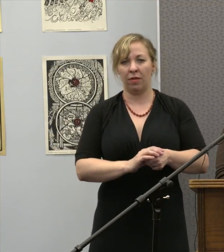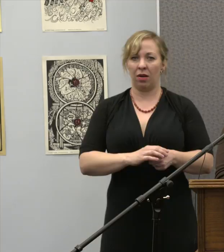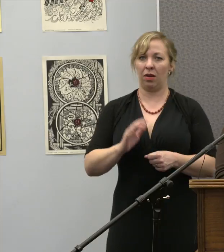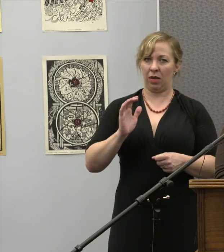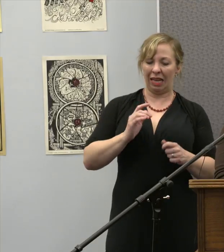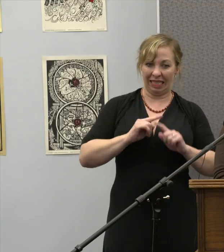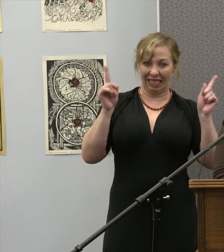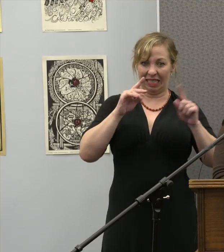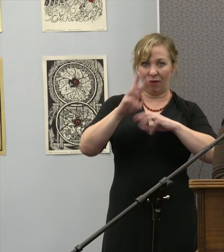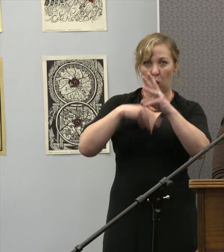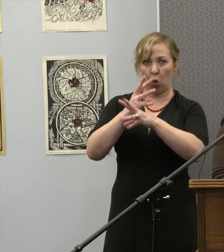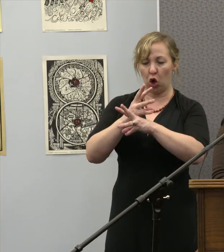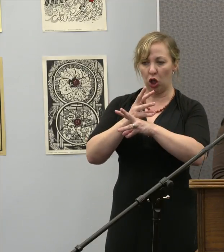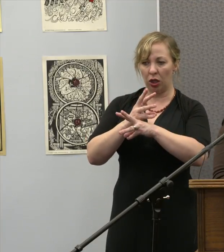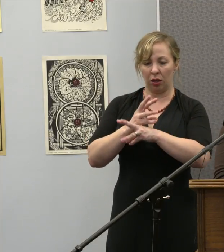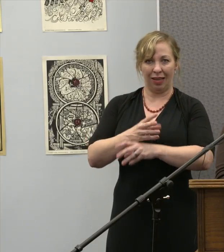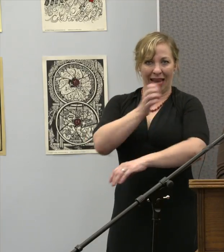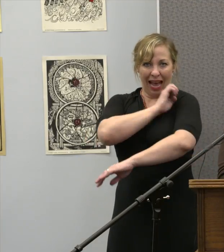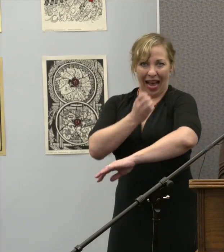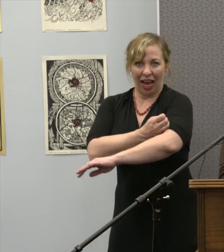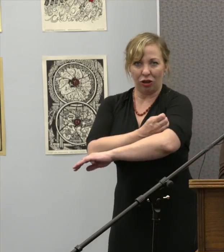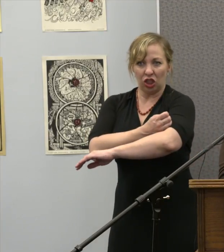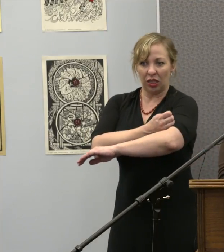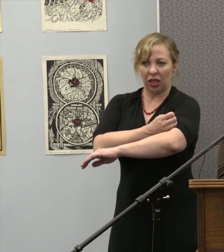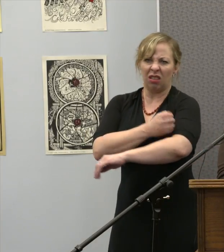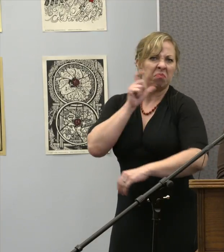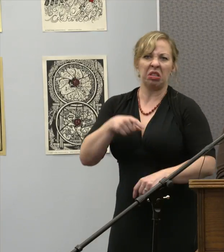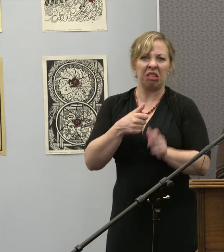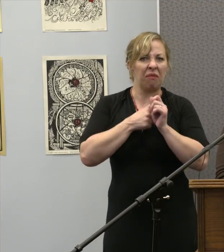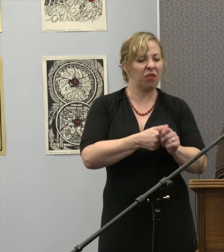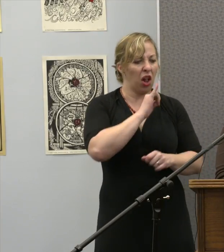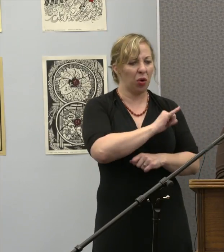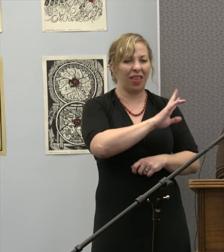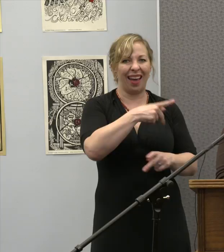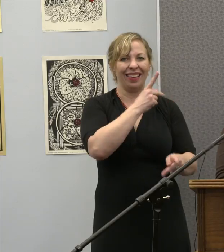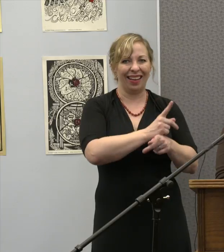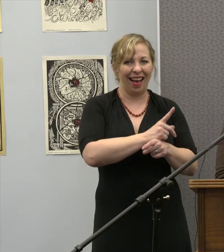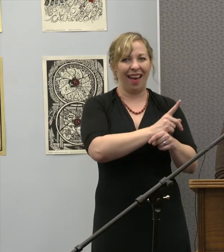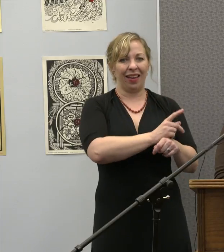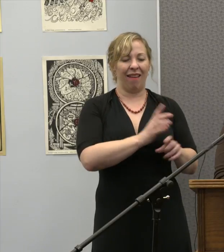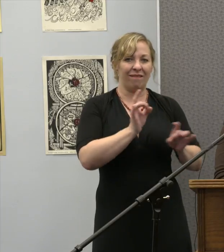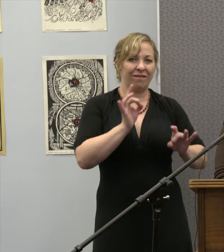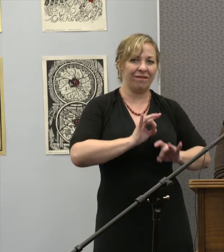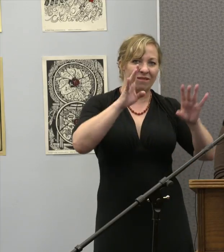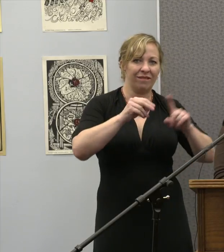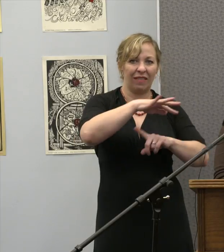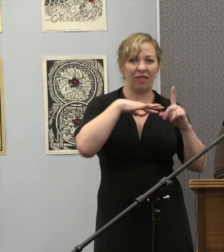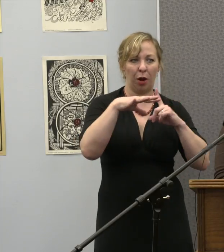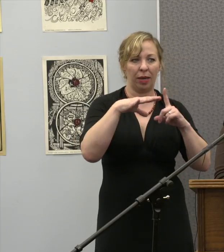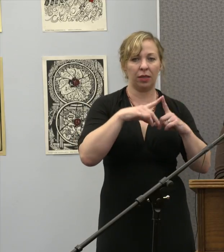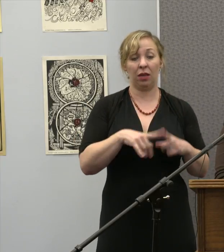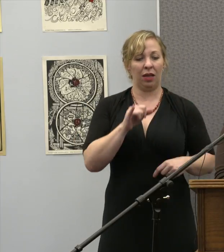But an alternative world, a renewable energy future, doesn't have to be. As we work towards a just transition, we're envisioning a society where the burdens